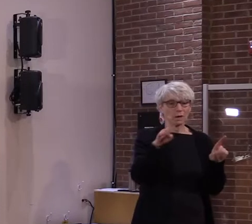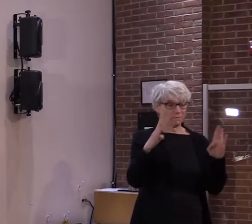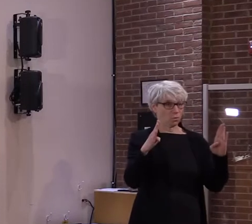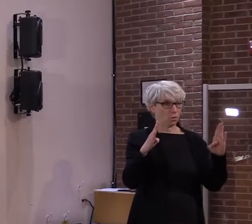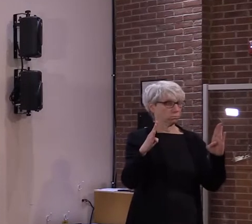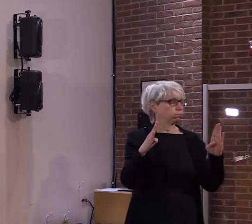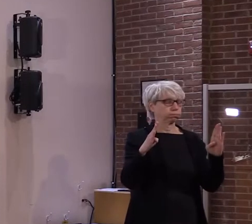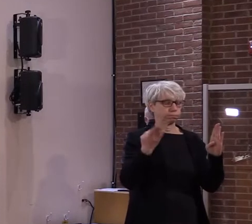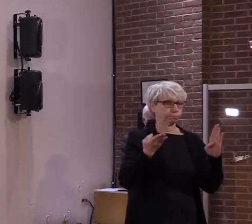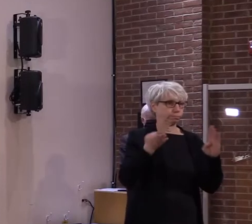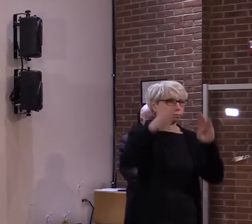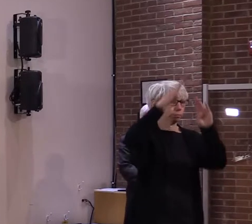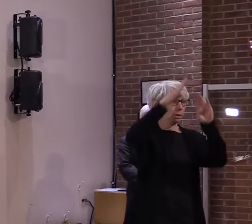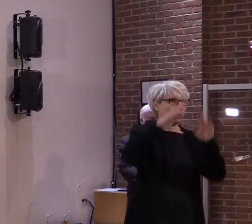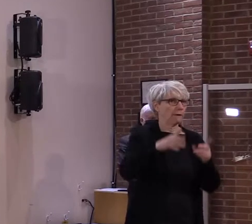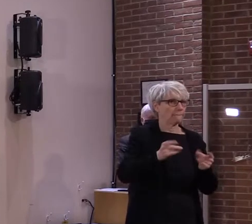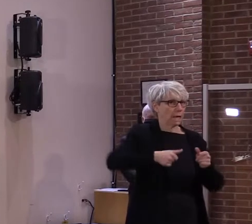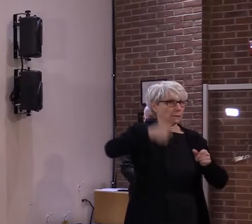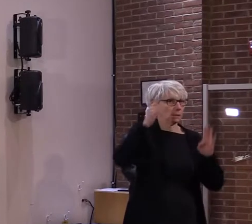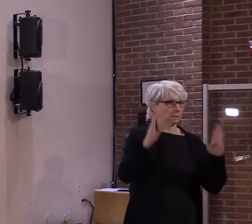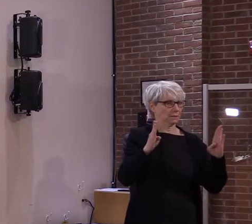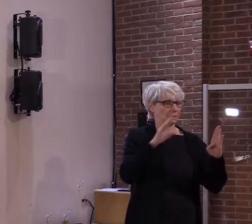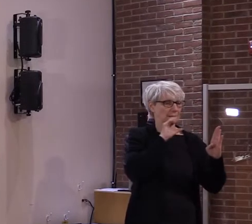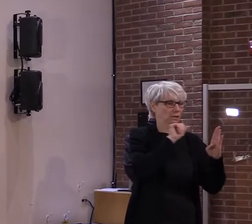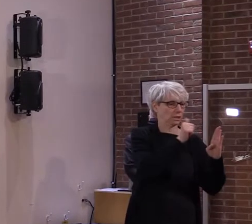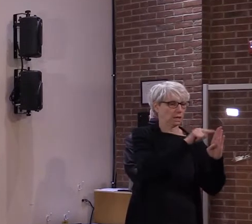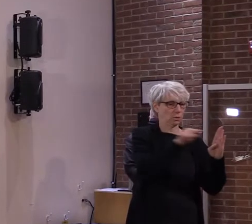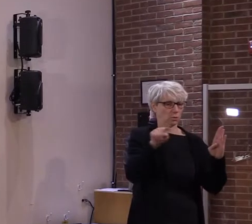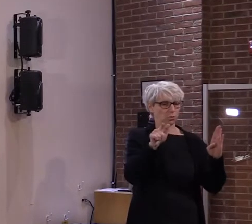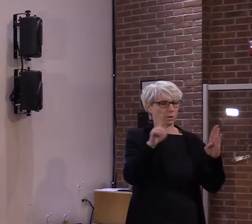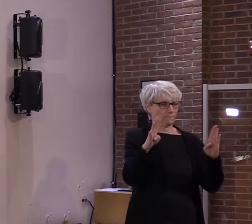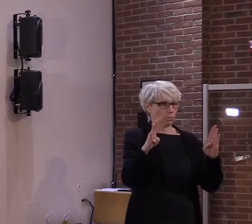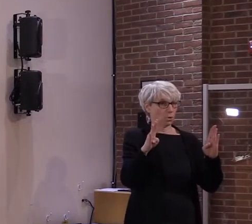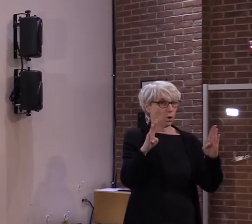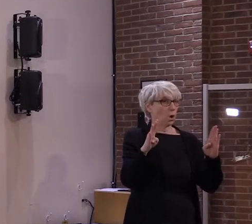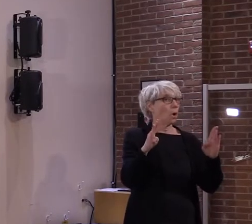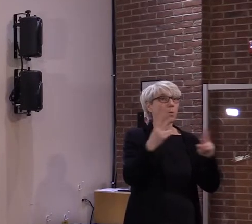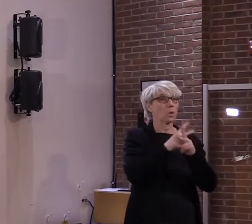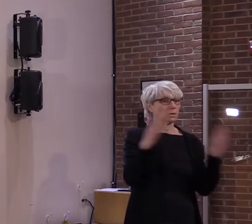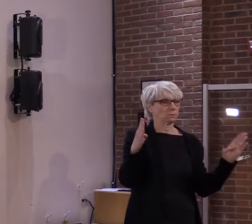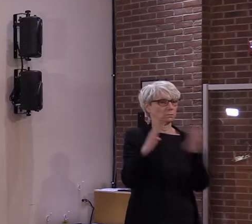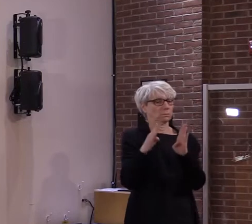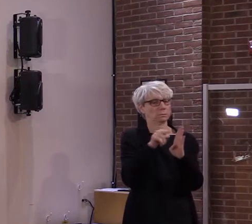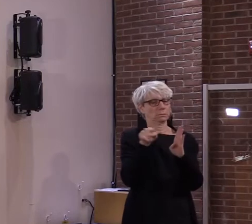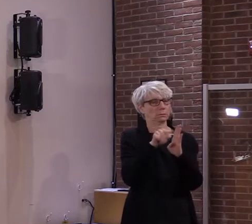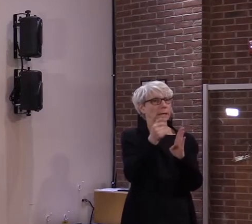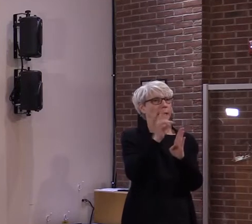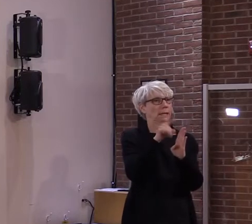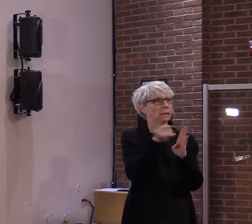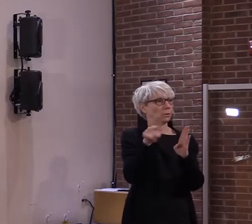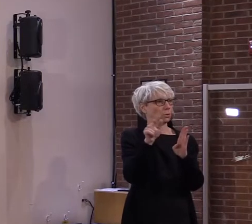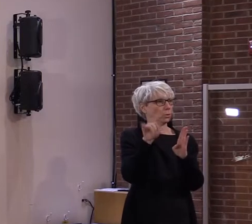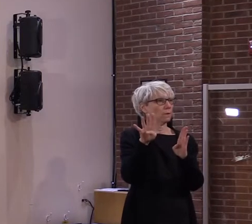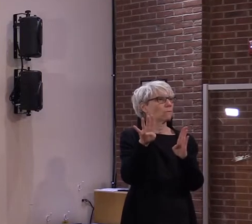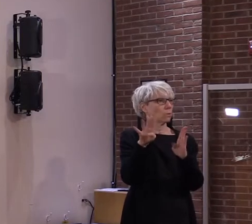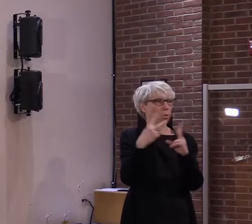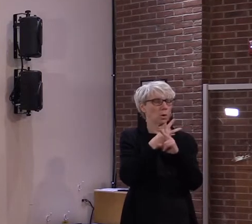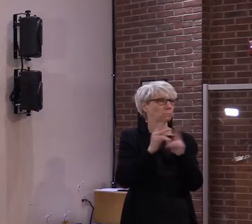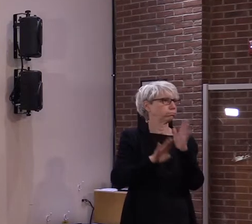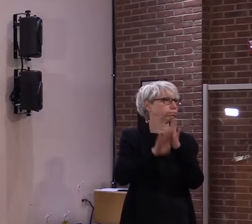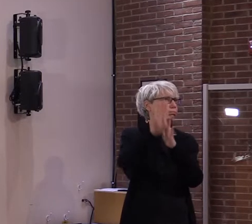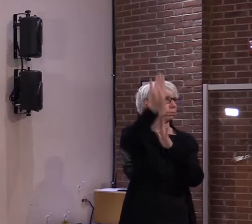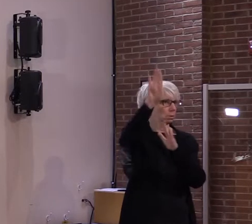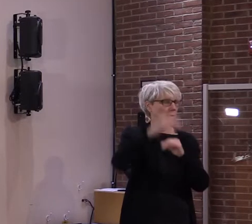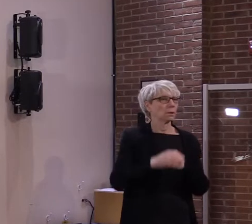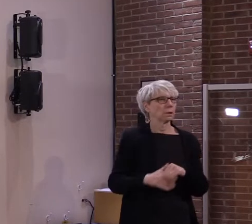the highest increase in case growth, but in particular 18 to 24 is where we're seeing the most of that growth occur. Right,